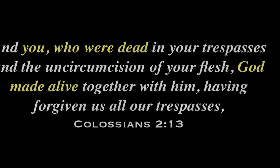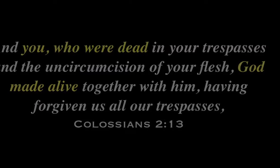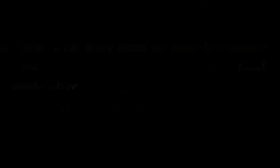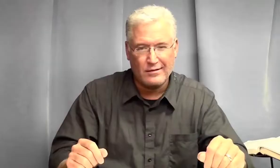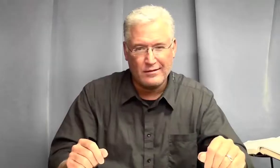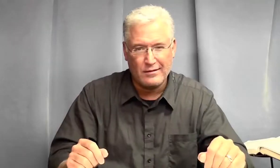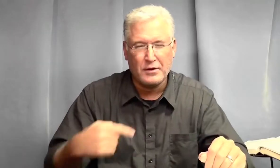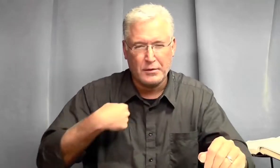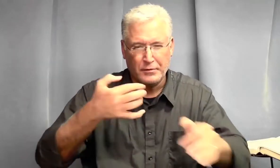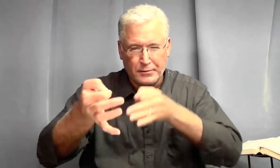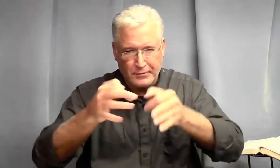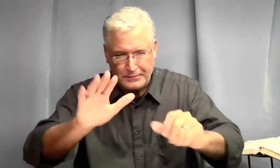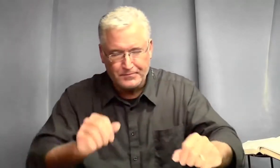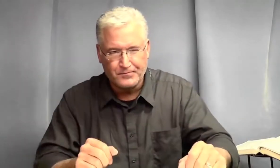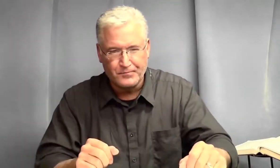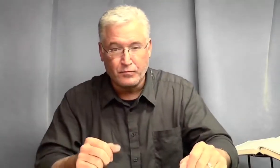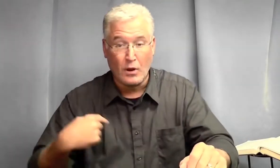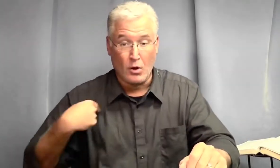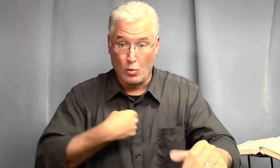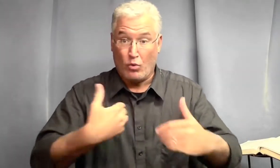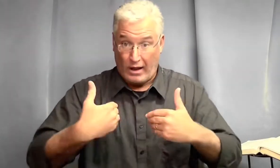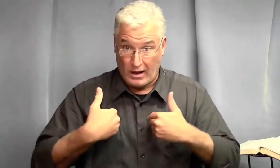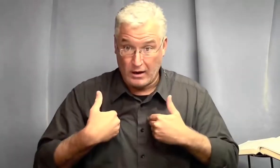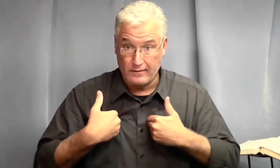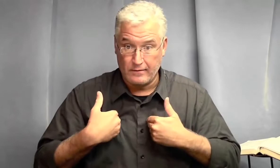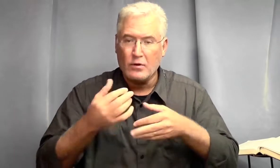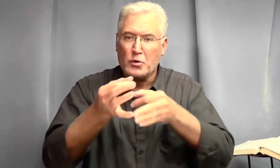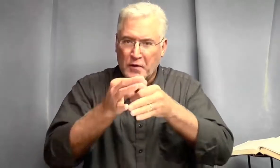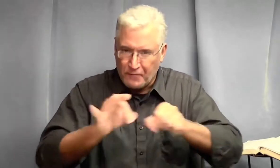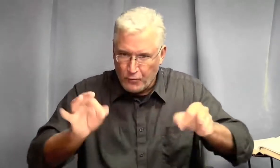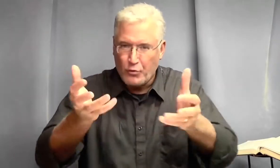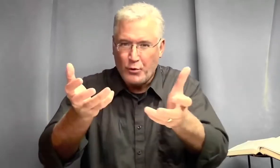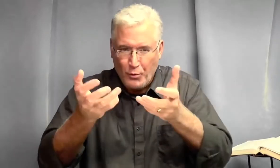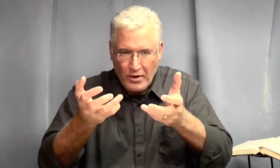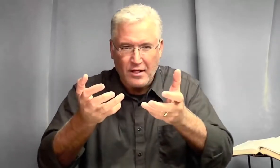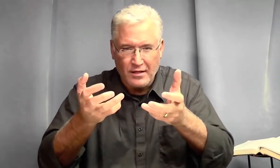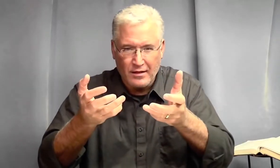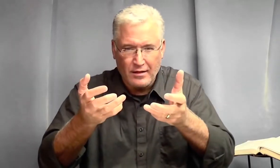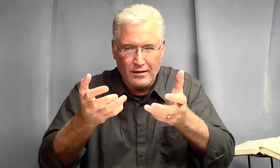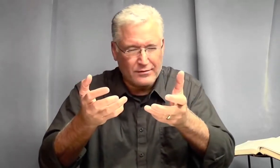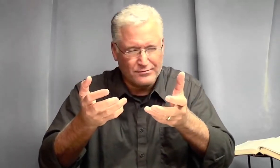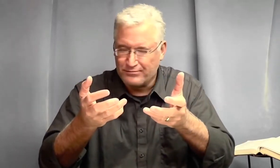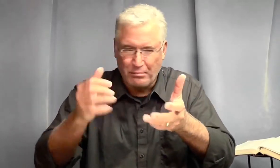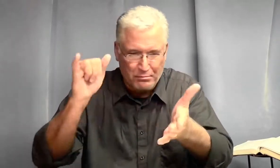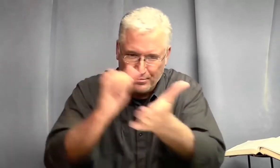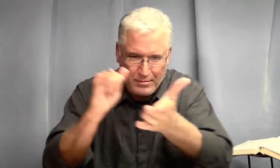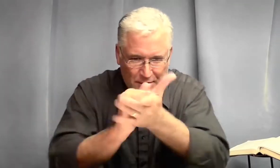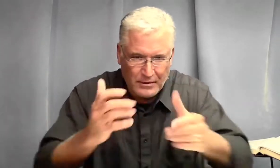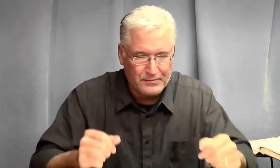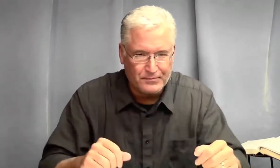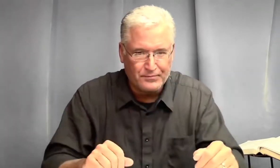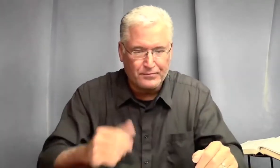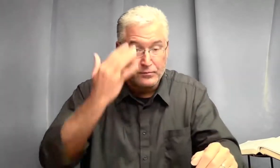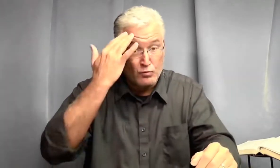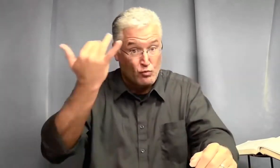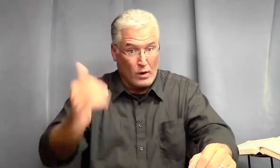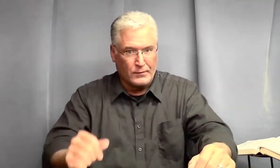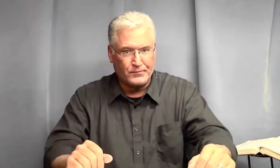trespasses. Let me explain. We have free will. No, that's not possible. And